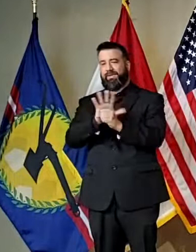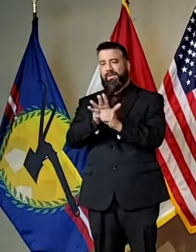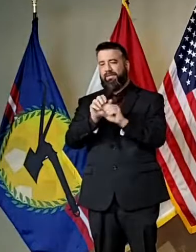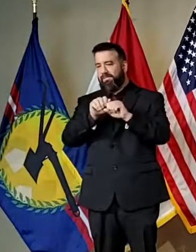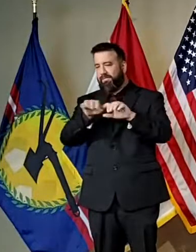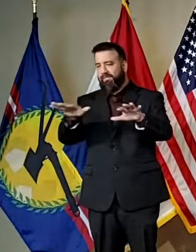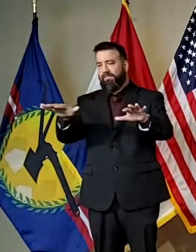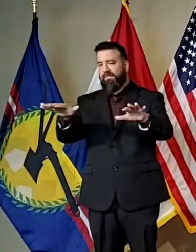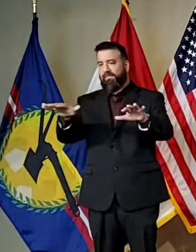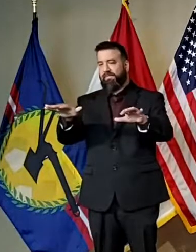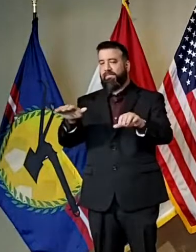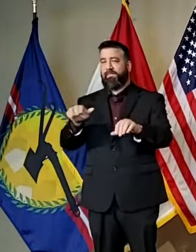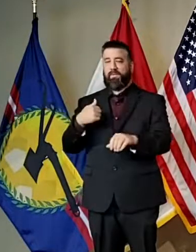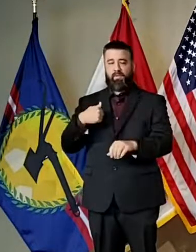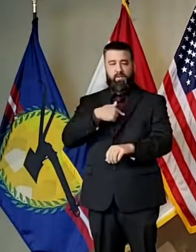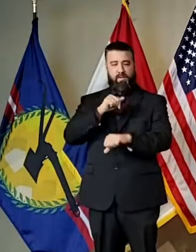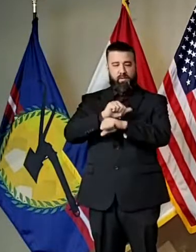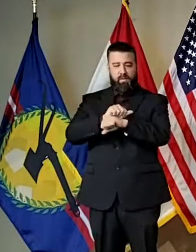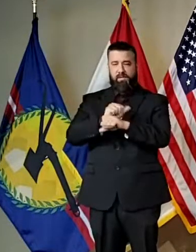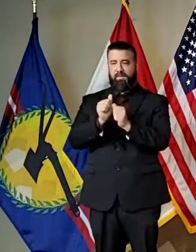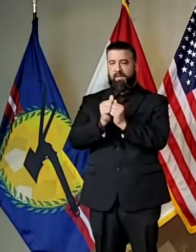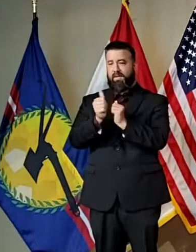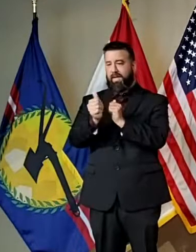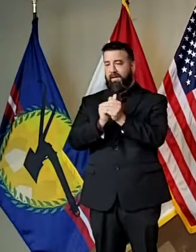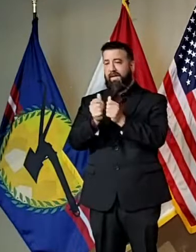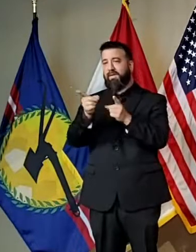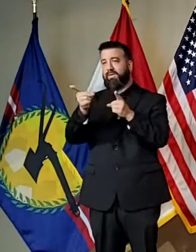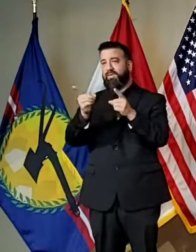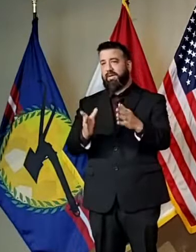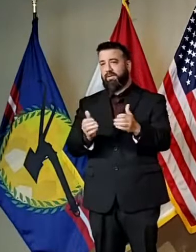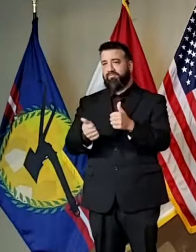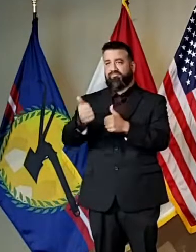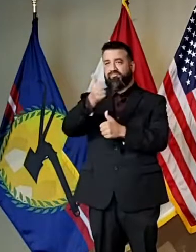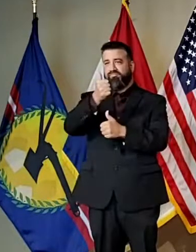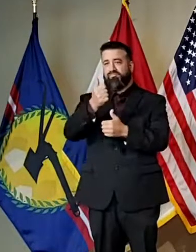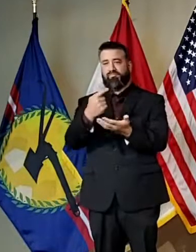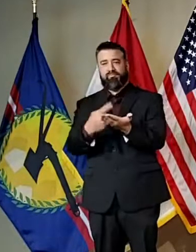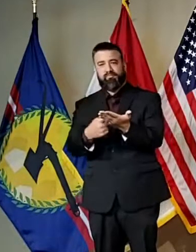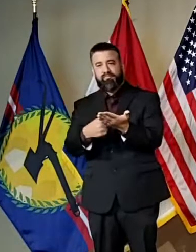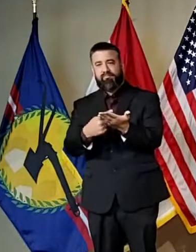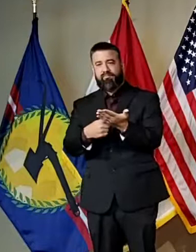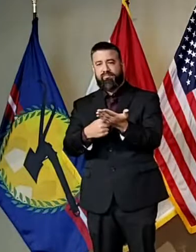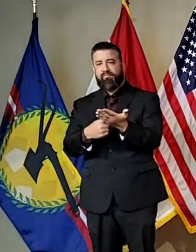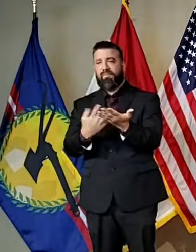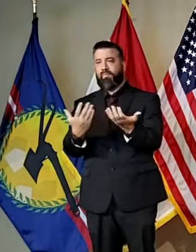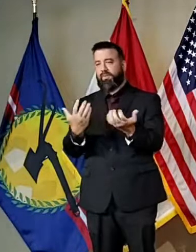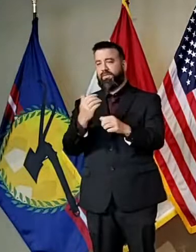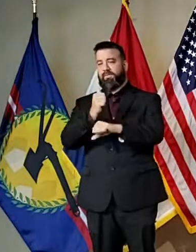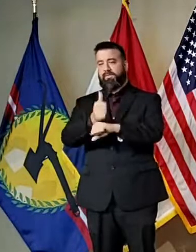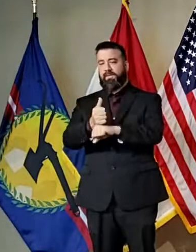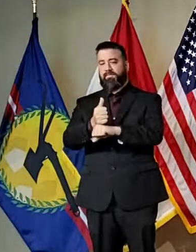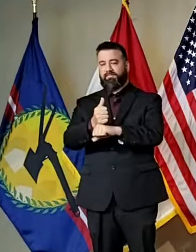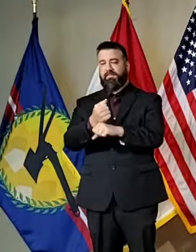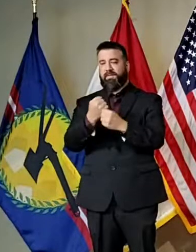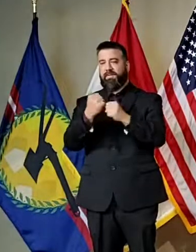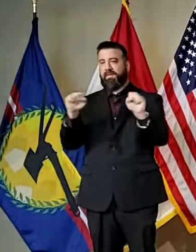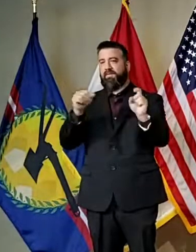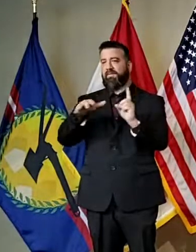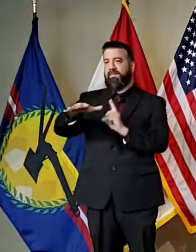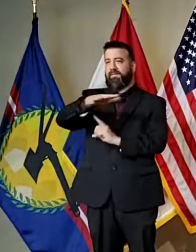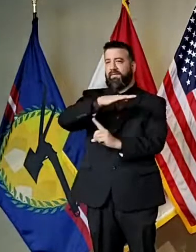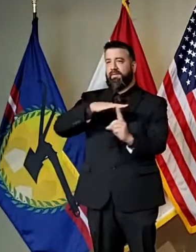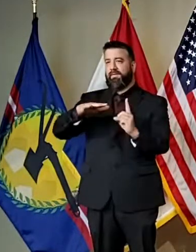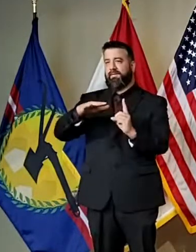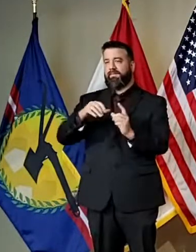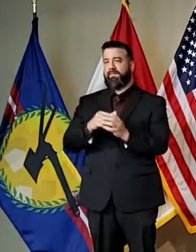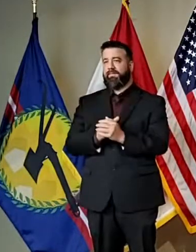with our athletic directors to create a safe environment. We've seen cases across our region and across